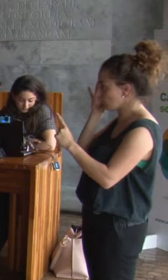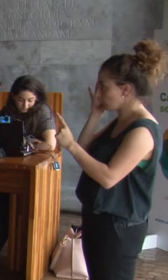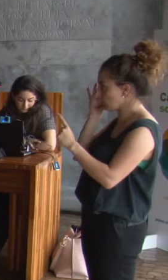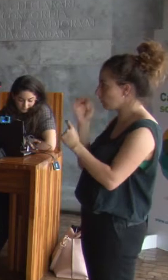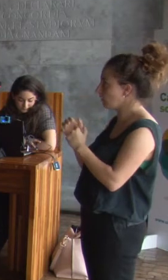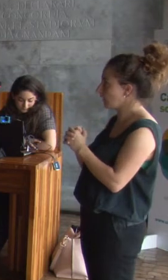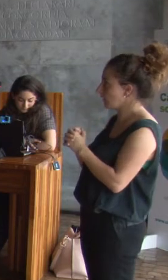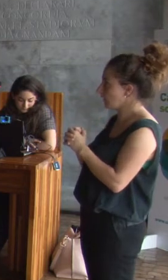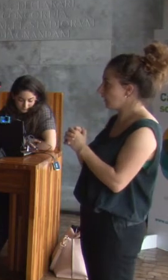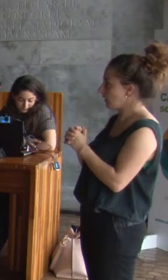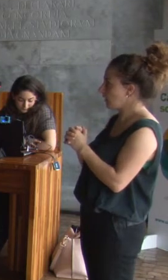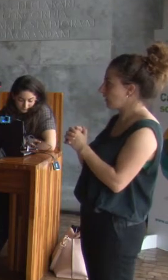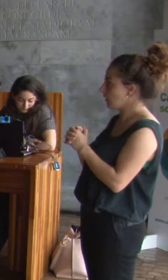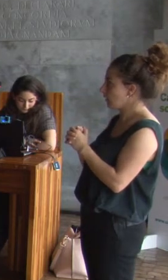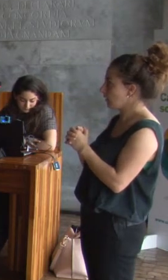goals by